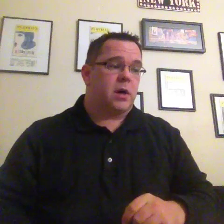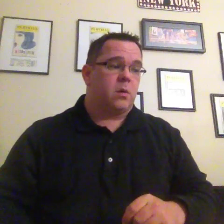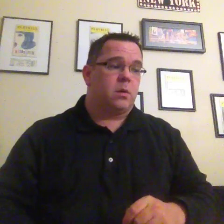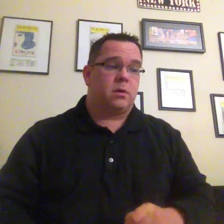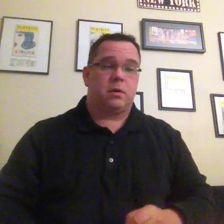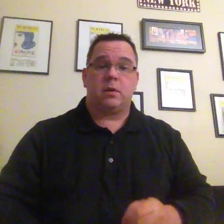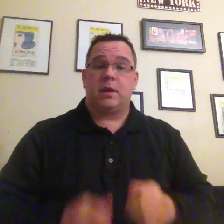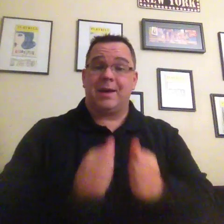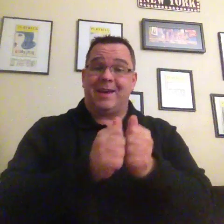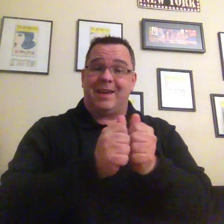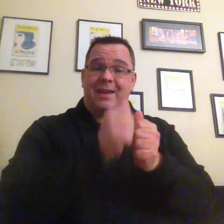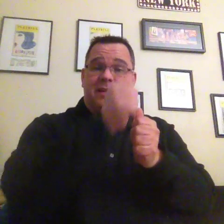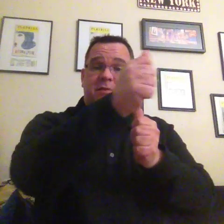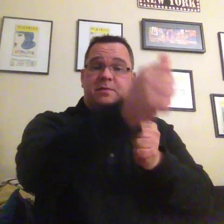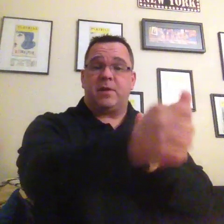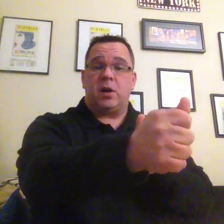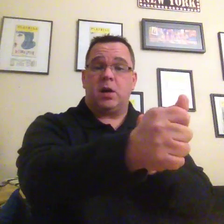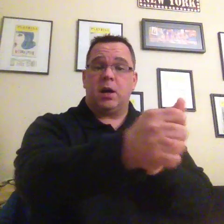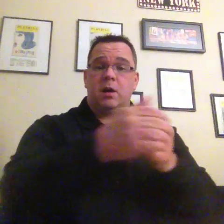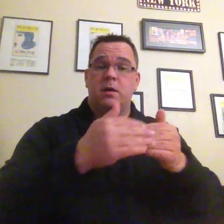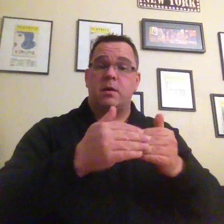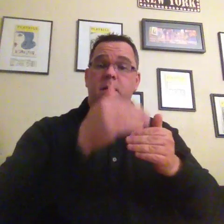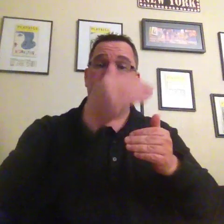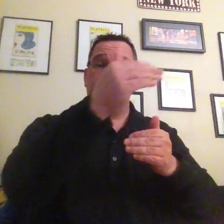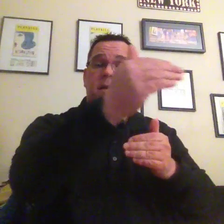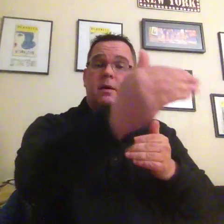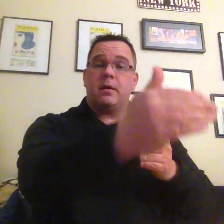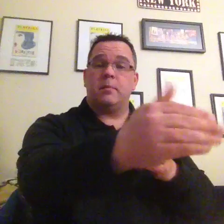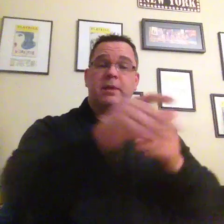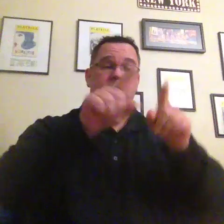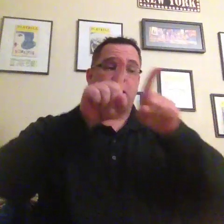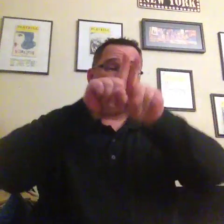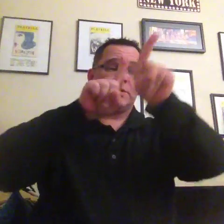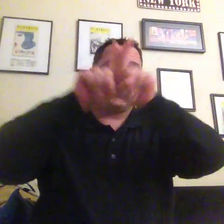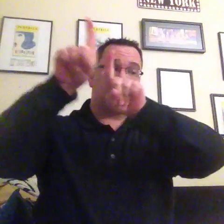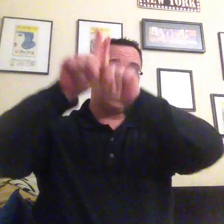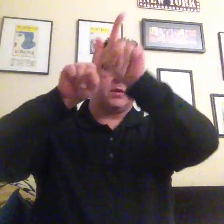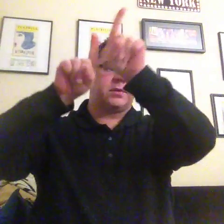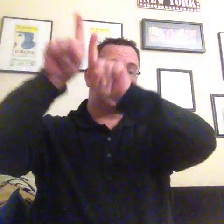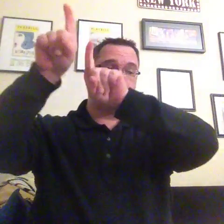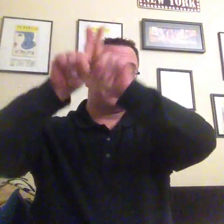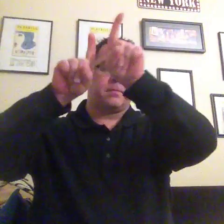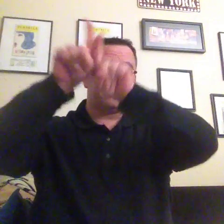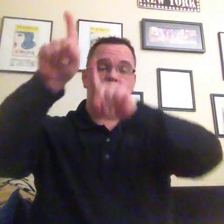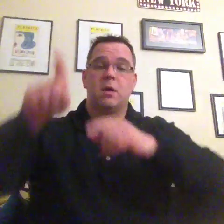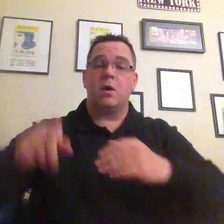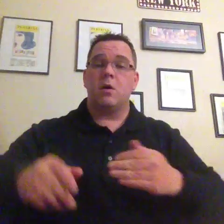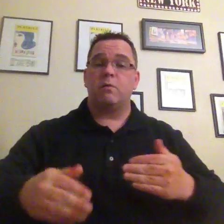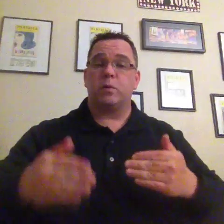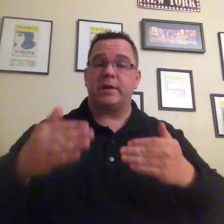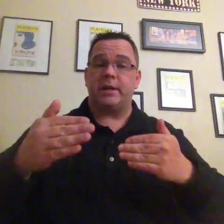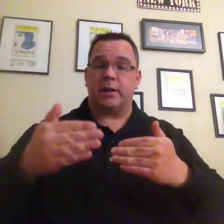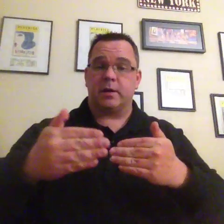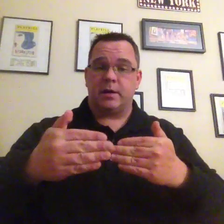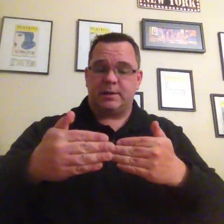So, it's far beyond the stars. For near, take